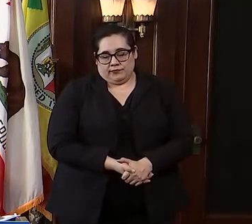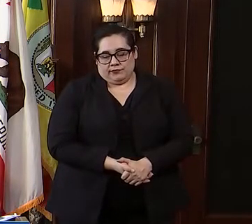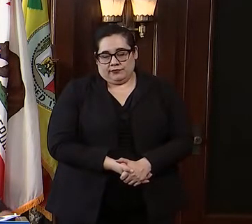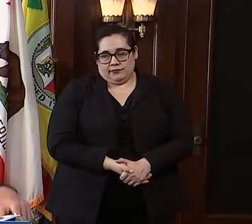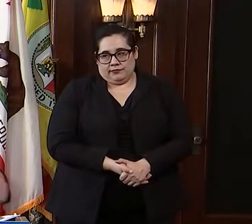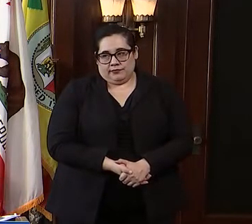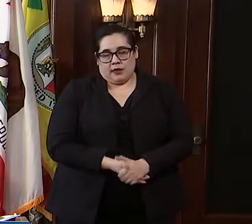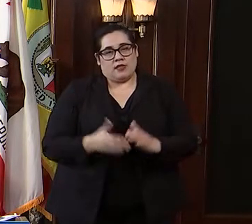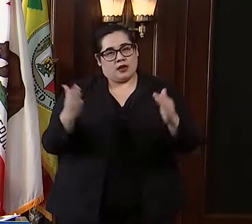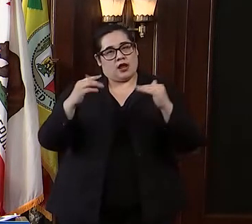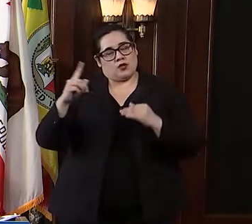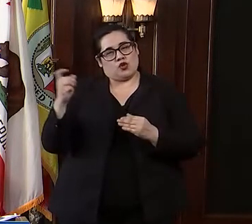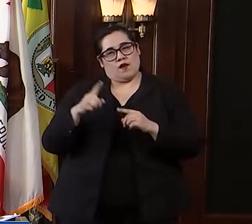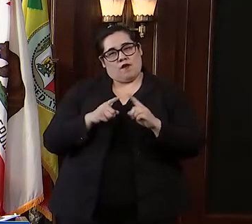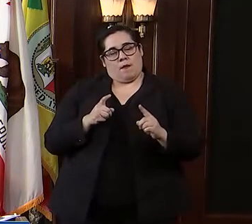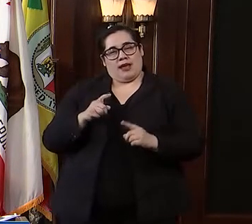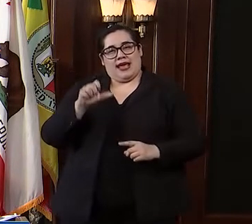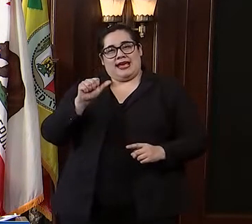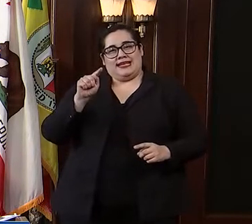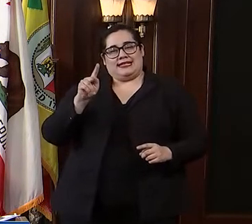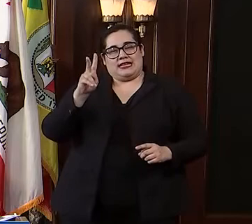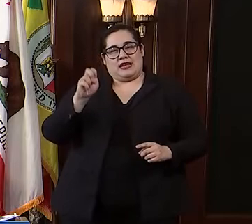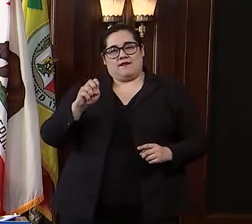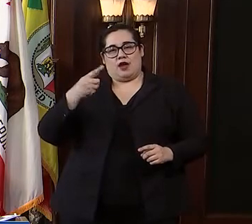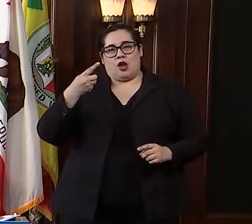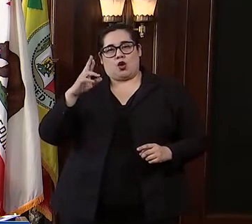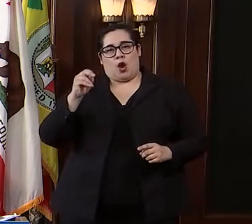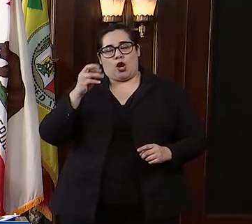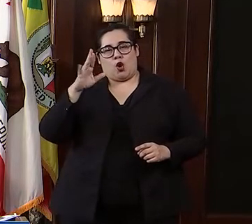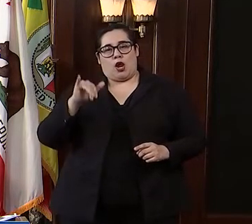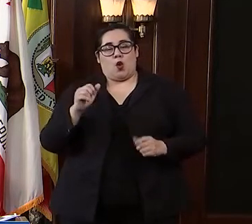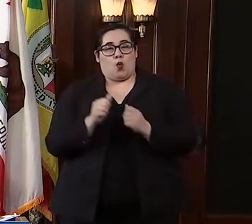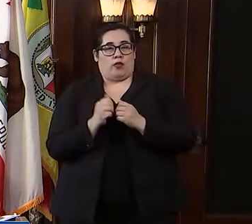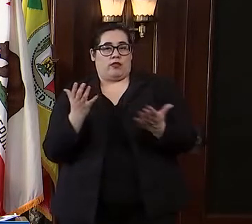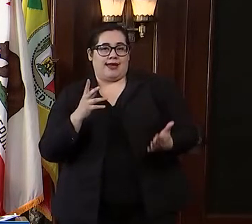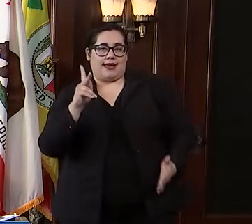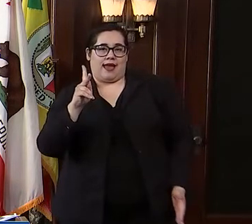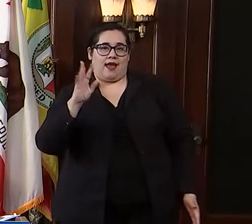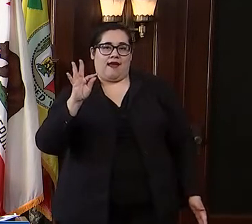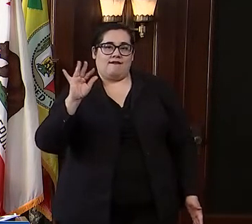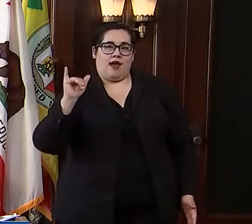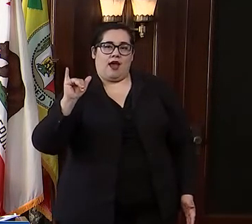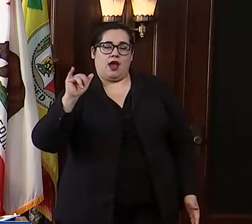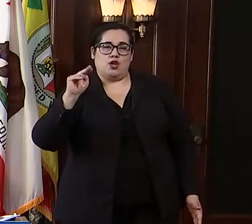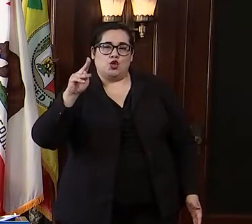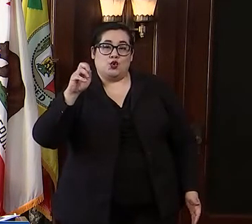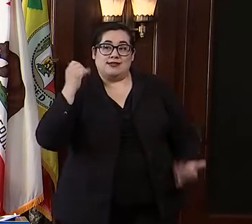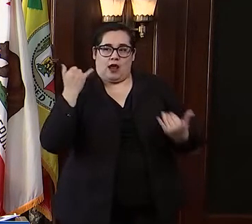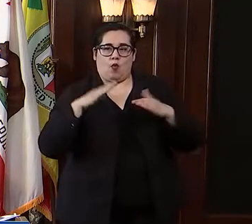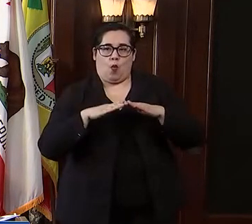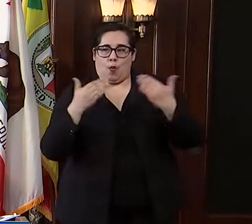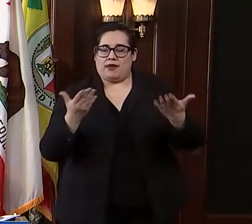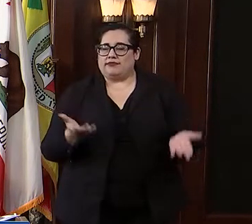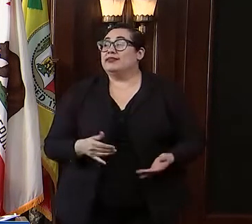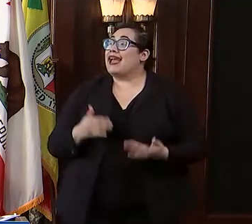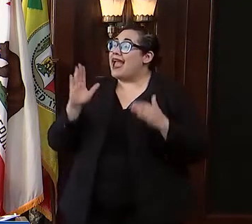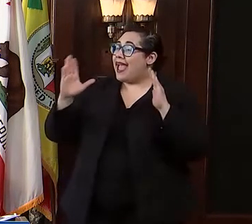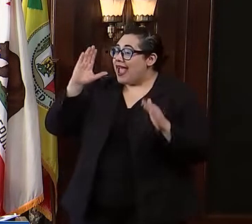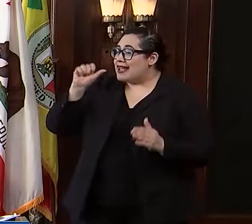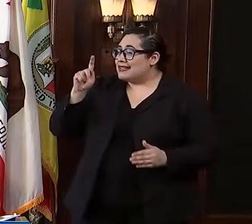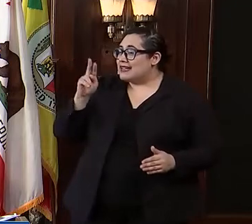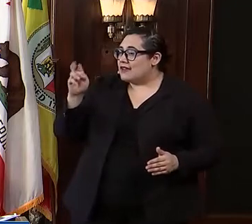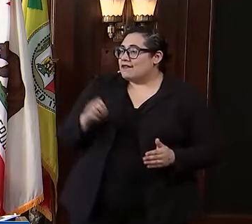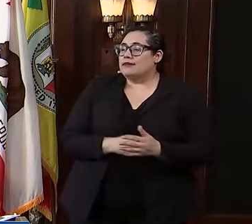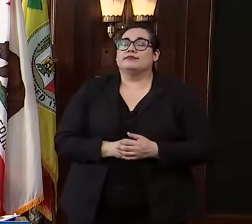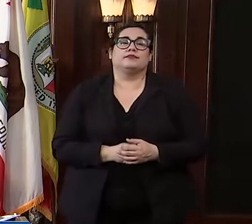Our next question comes from the line of Steve Gregory with KFI News. Your line is now open. We're learning more and more Hey, about Steve. how to live